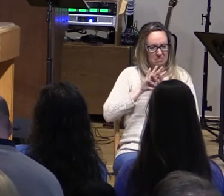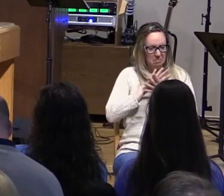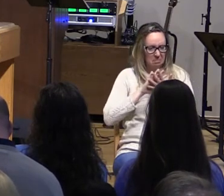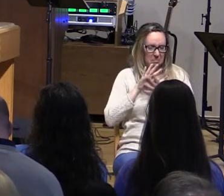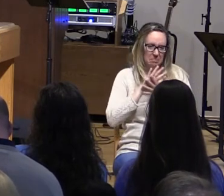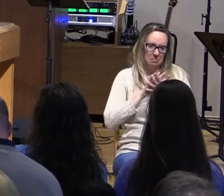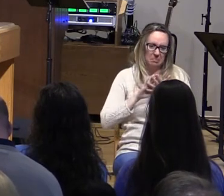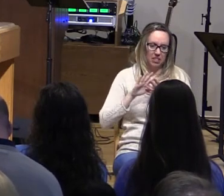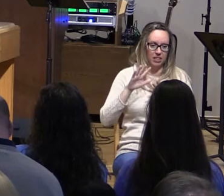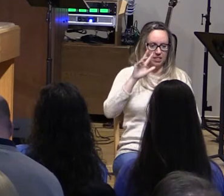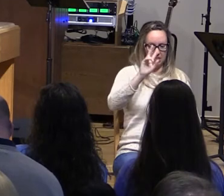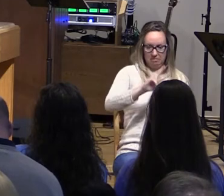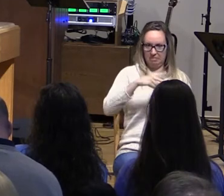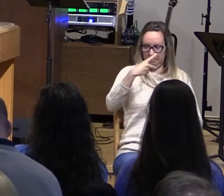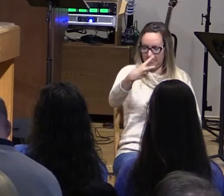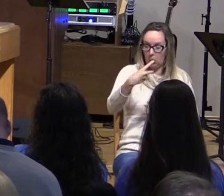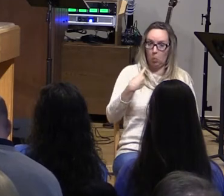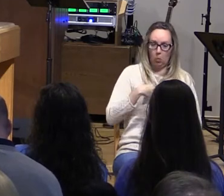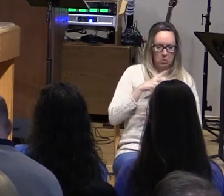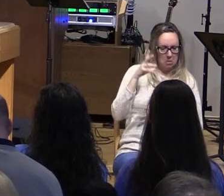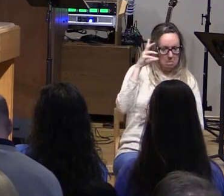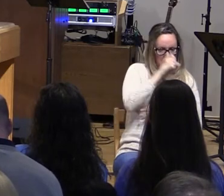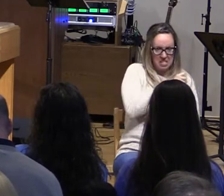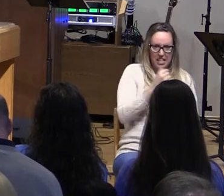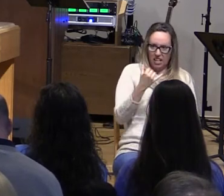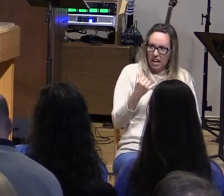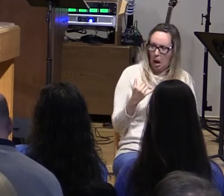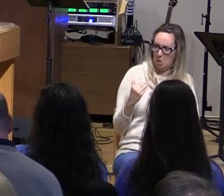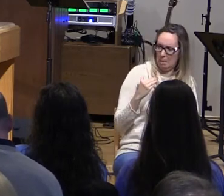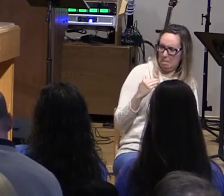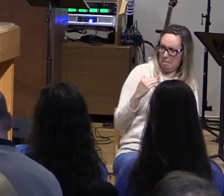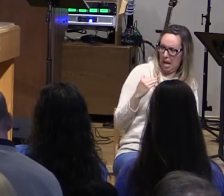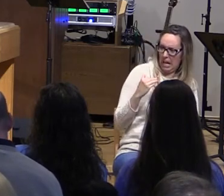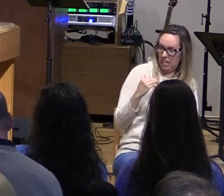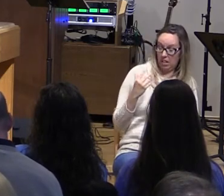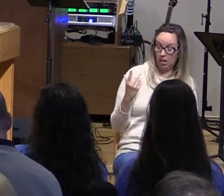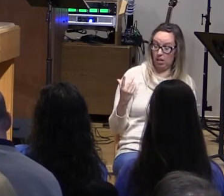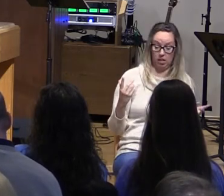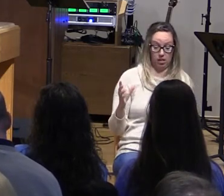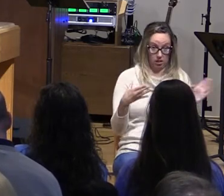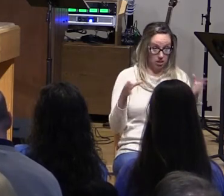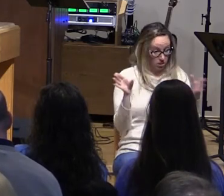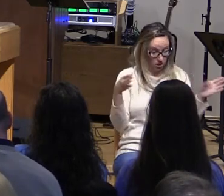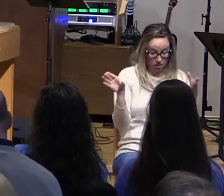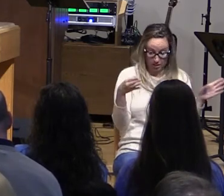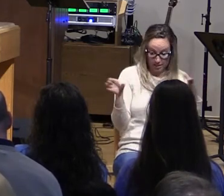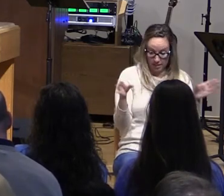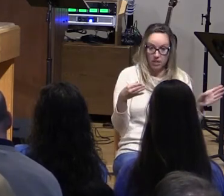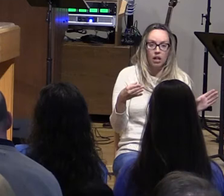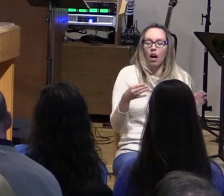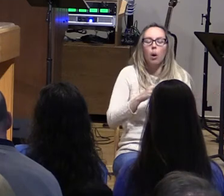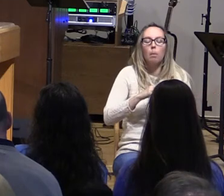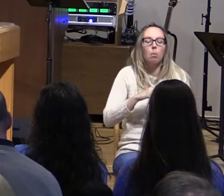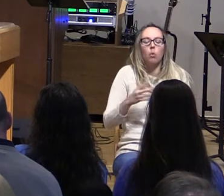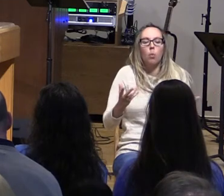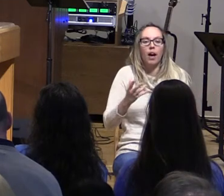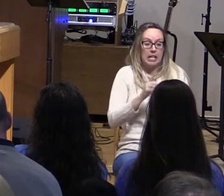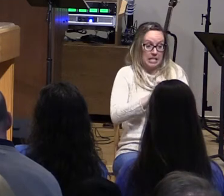and bringing that which they were missing and bringing it to the foreground. He's constantly shifting focus. And so he's saying, there's not any